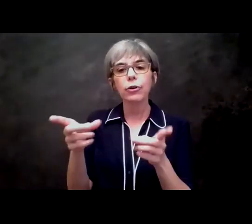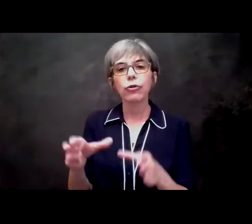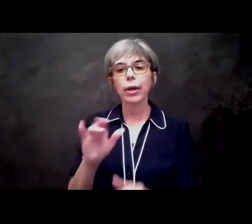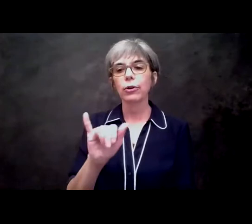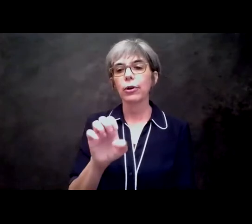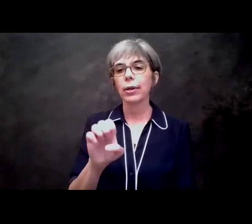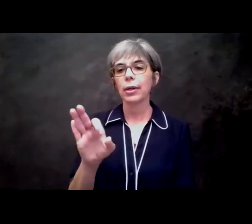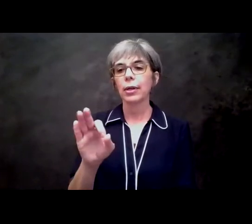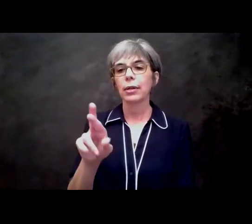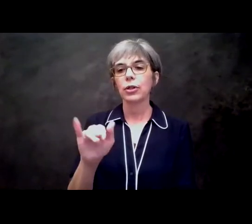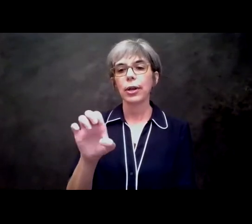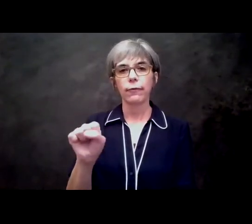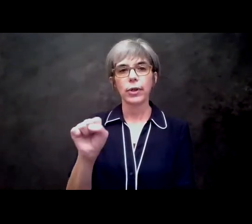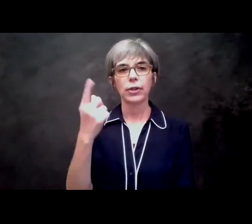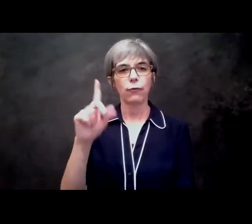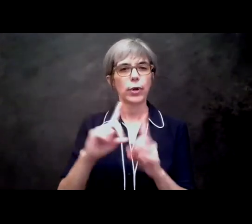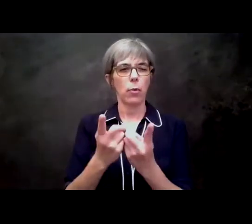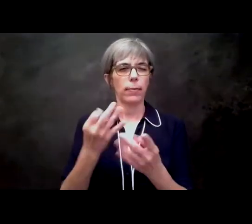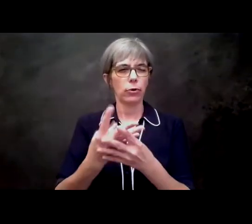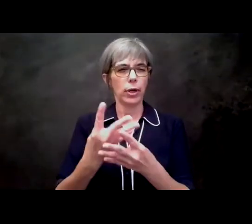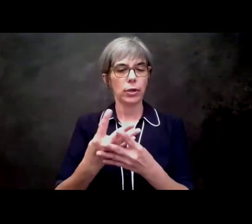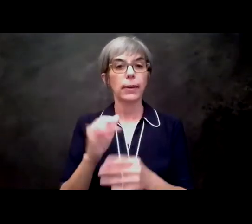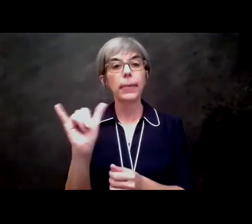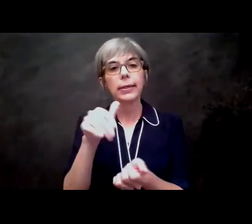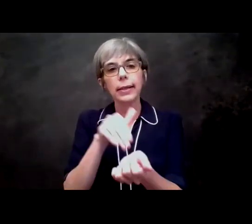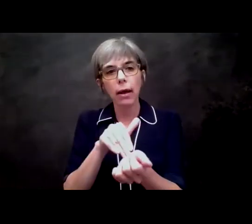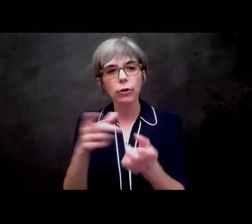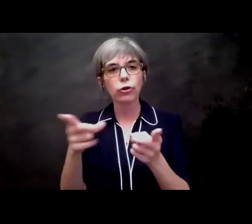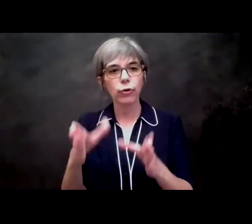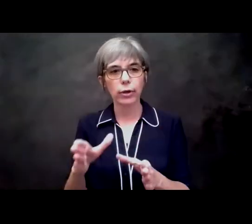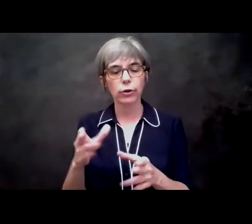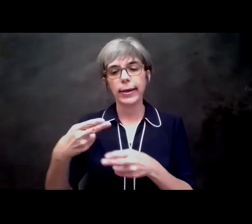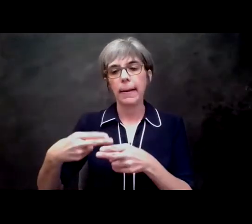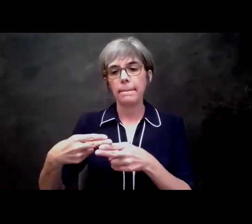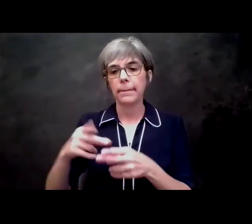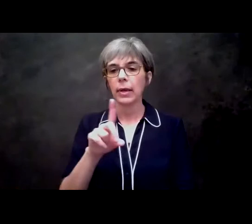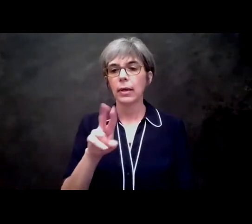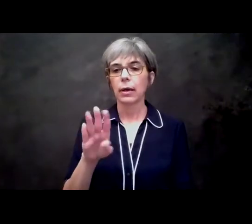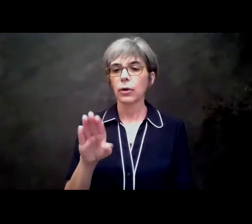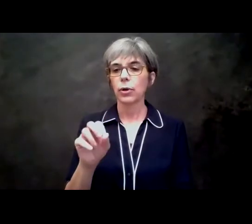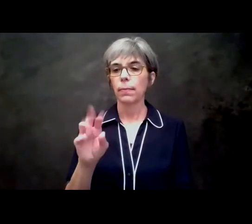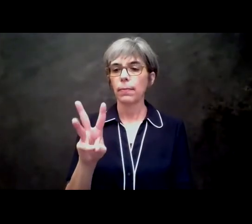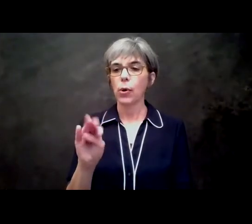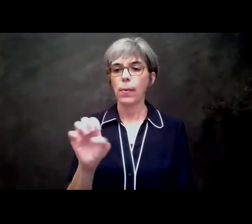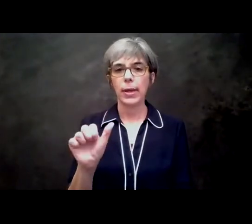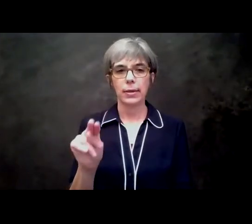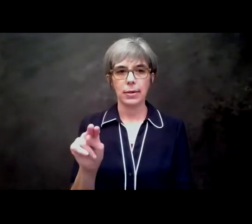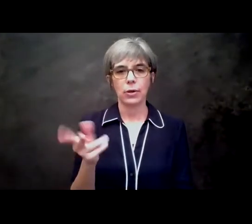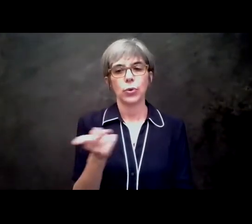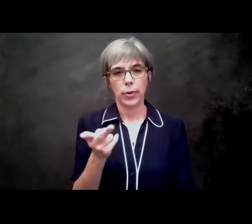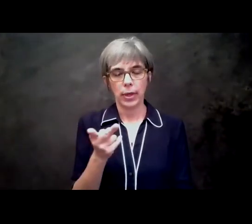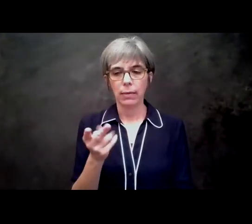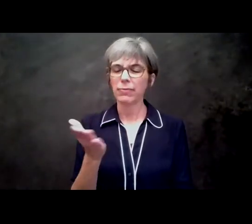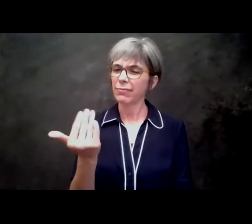Jeffries of the Department of Corrections, as well as the medical director, Dr. Bowman. So we have been keeping an eye